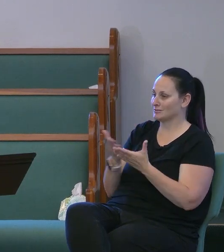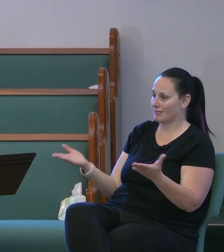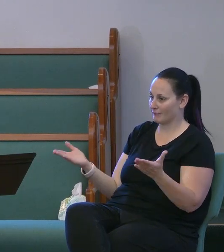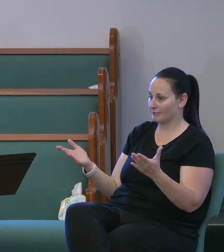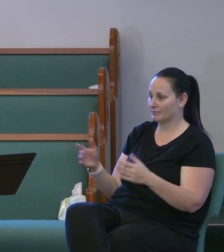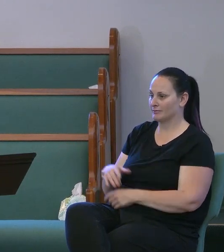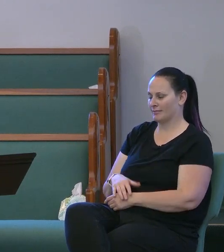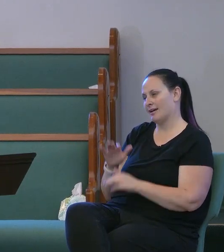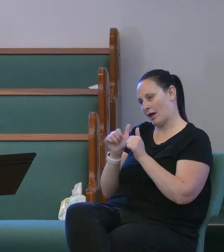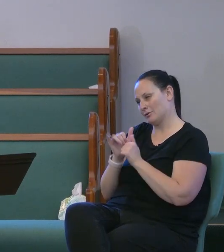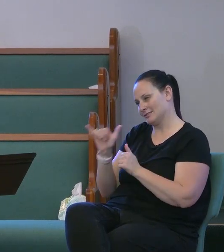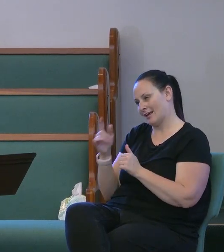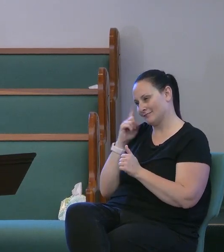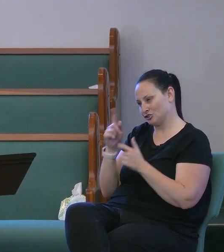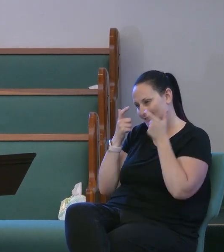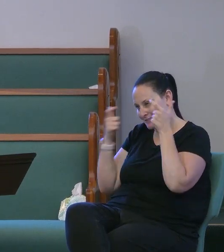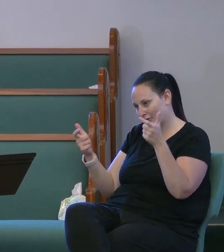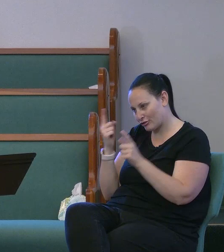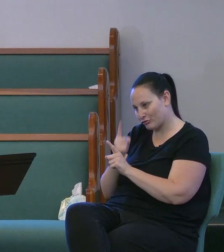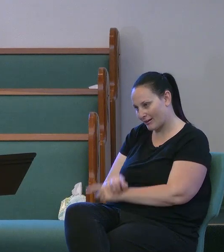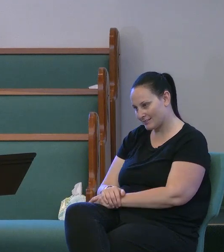walk in the door. How is that for cynical, right?